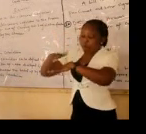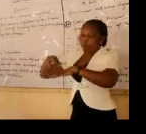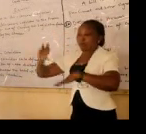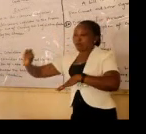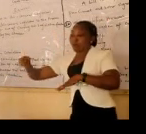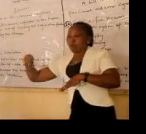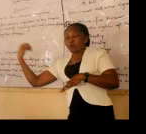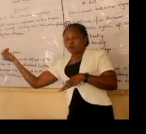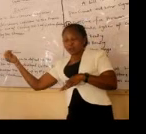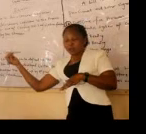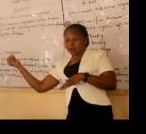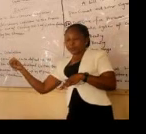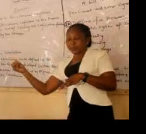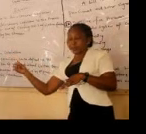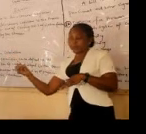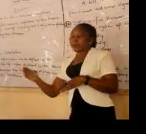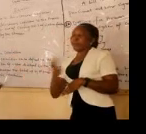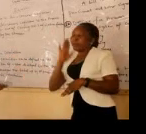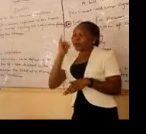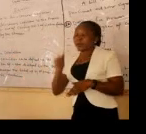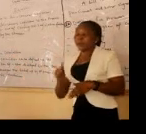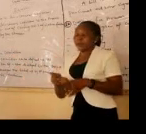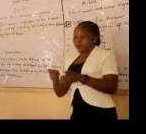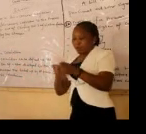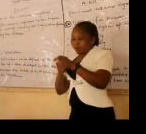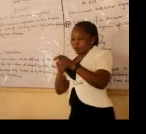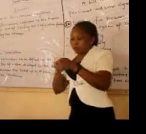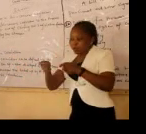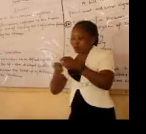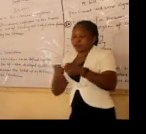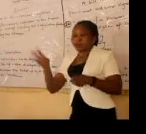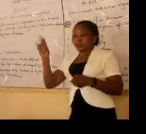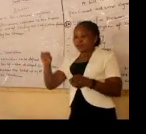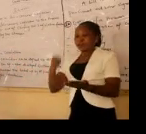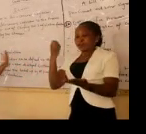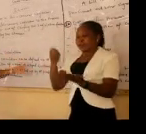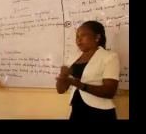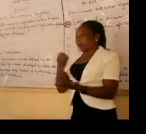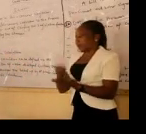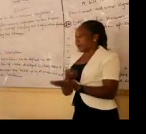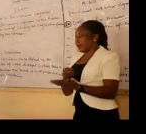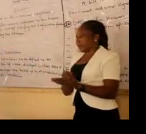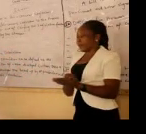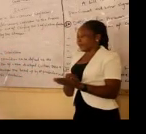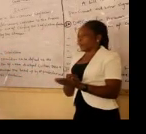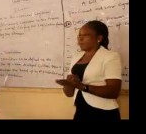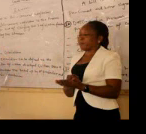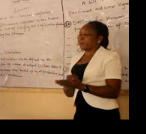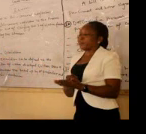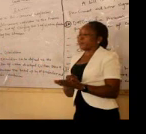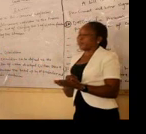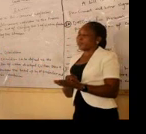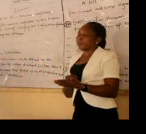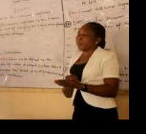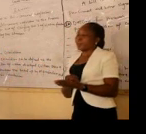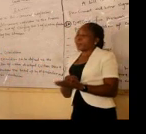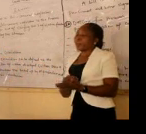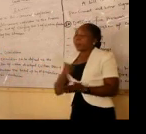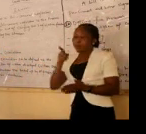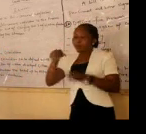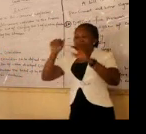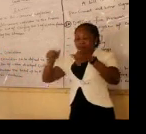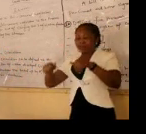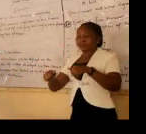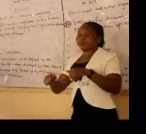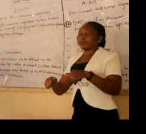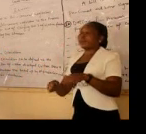what? Controlling them economically. Then you can also define colonialism as